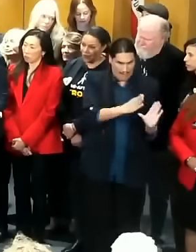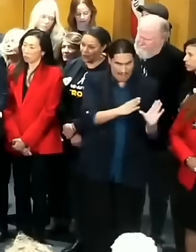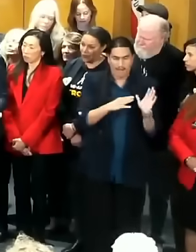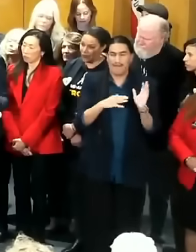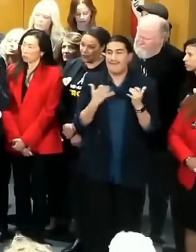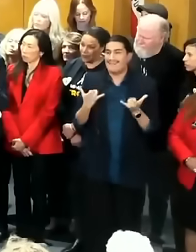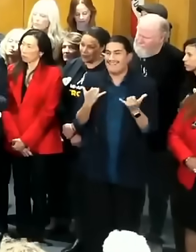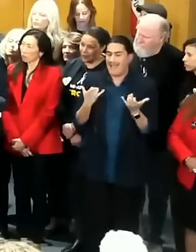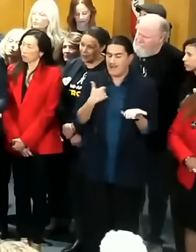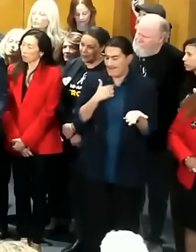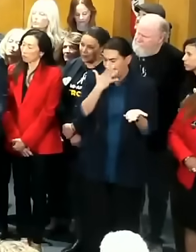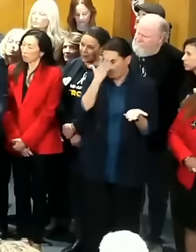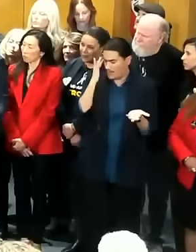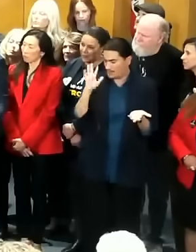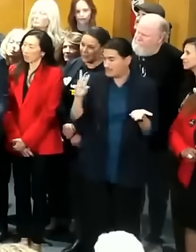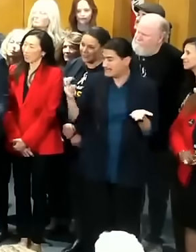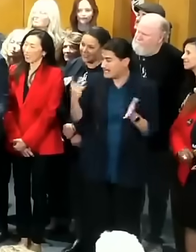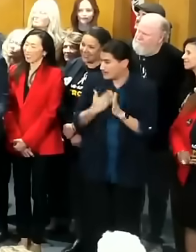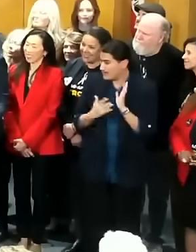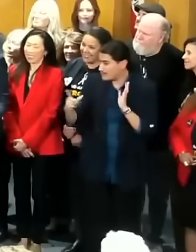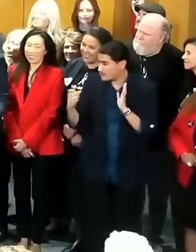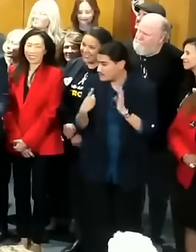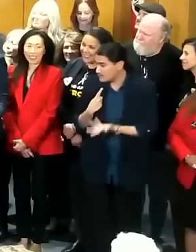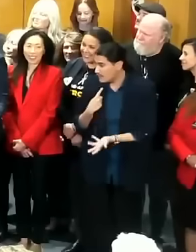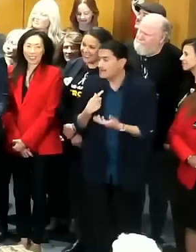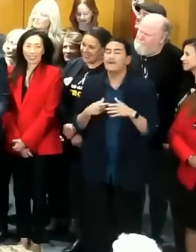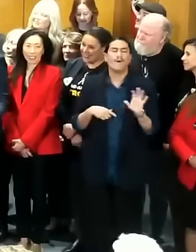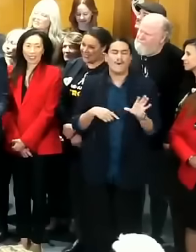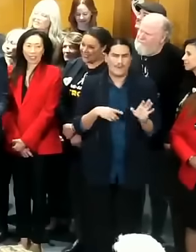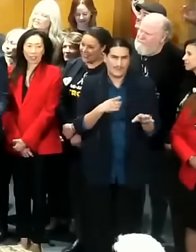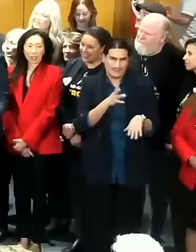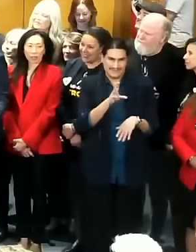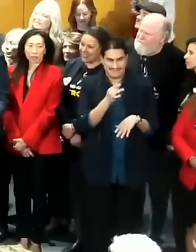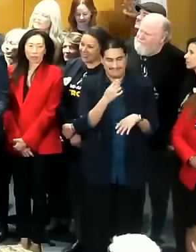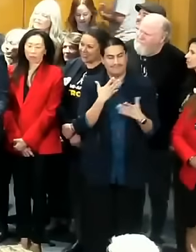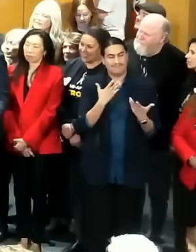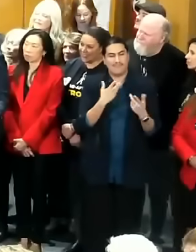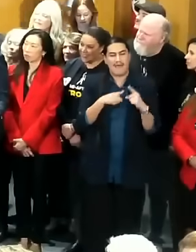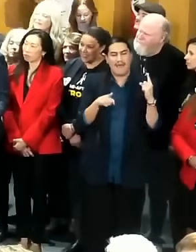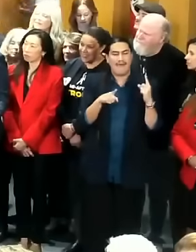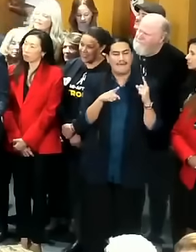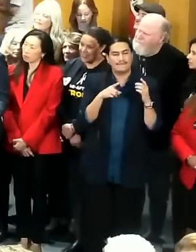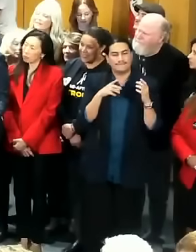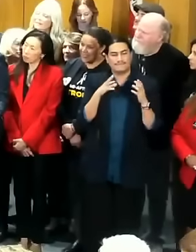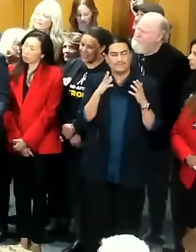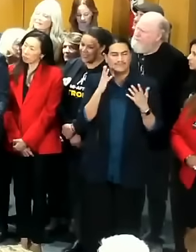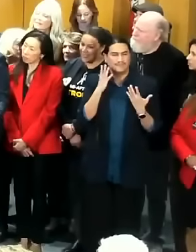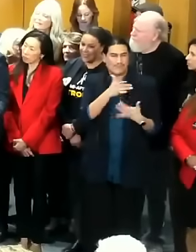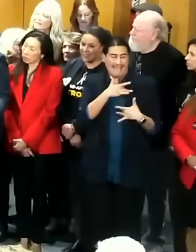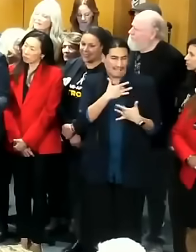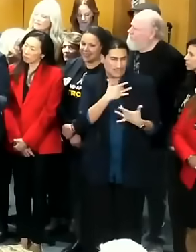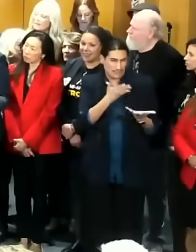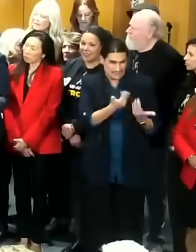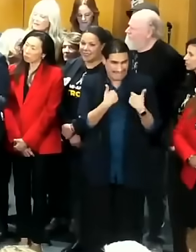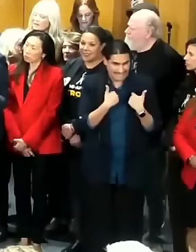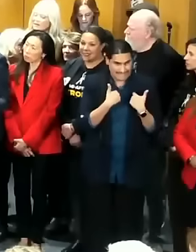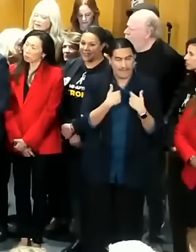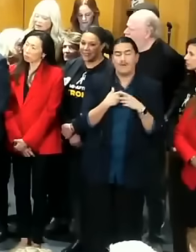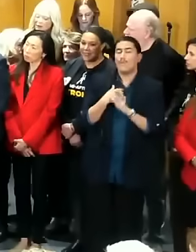I now have somehow forgotten the second part of your question. Just if you could kind of speak to maybe some of their concerns. Well, I mean, I think that